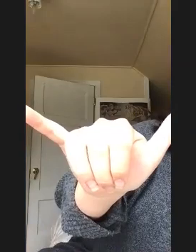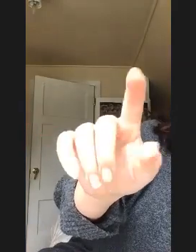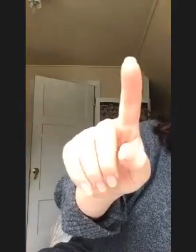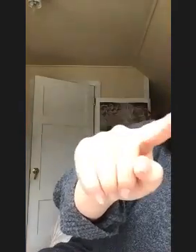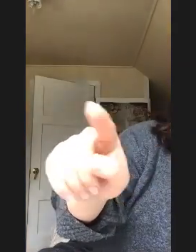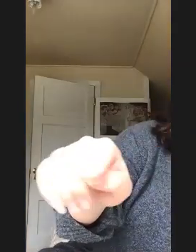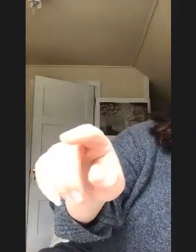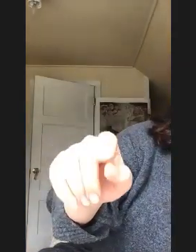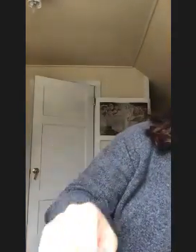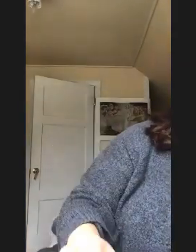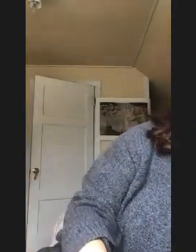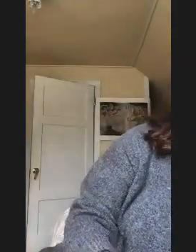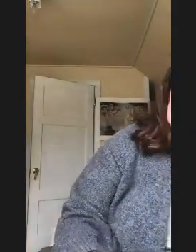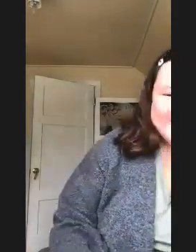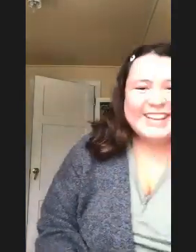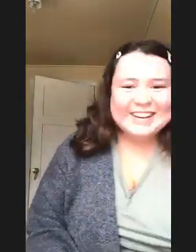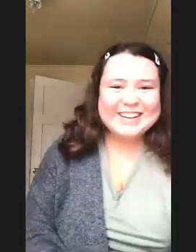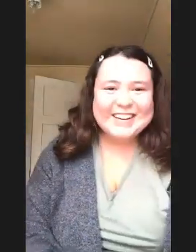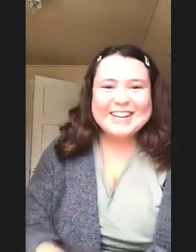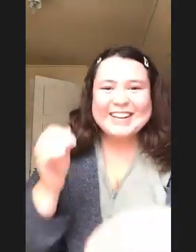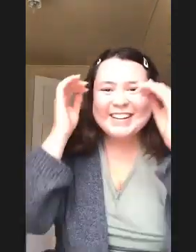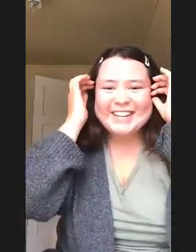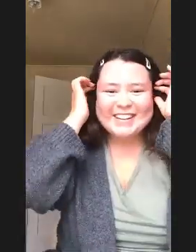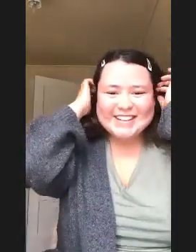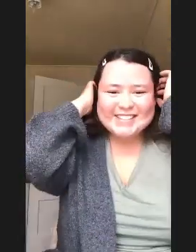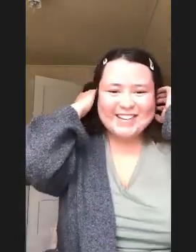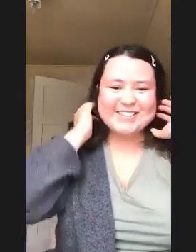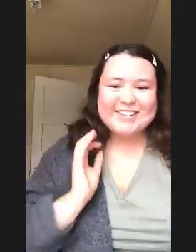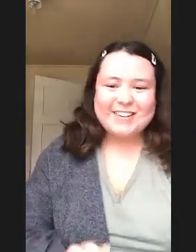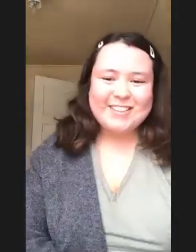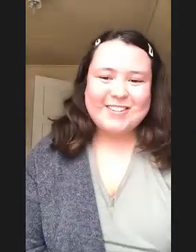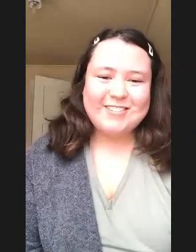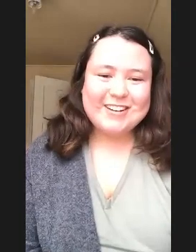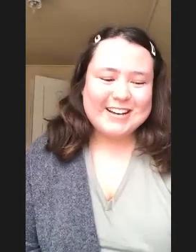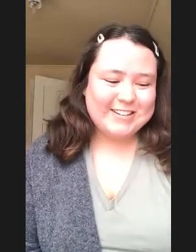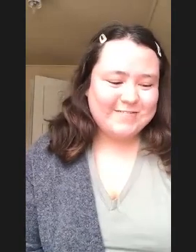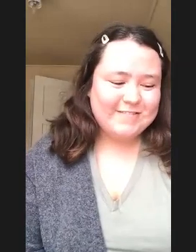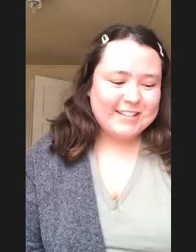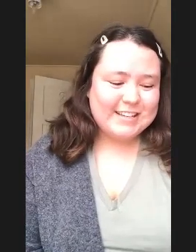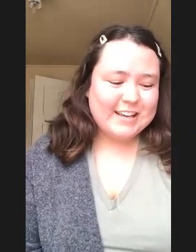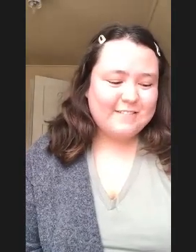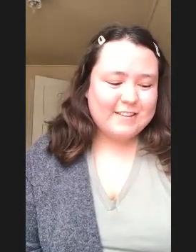and Z. Yeah. There you go. So that was a good run through. I feel